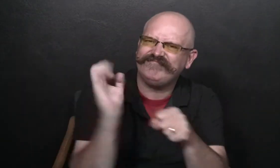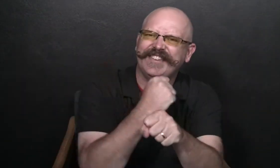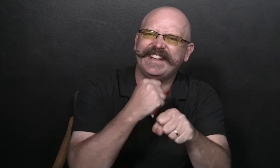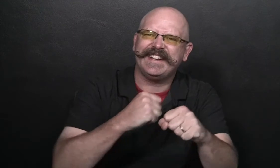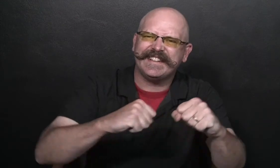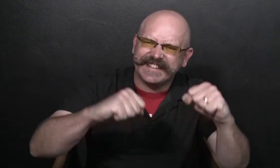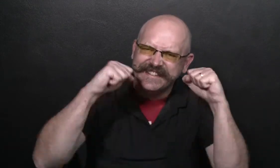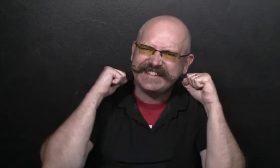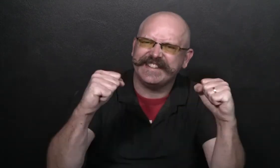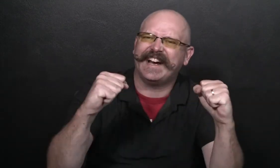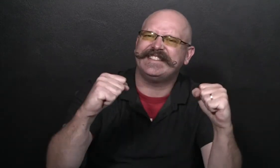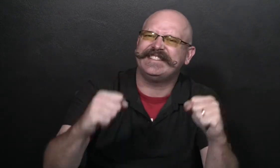And victory